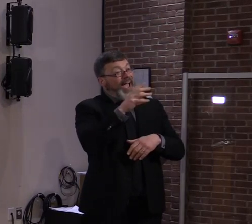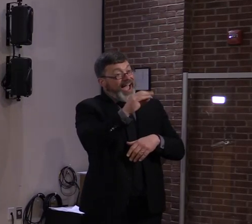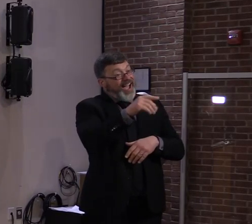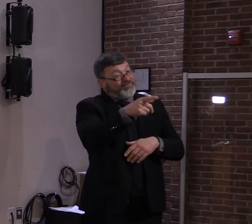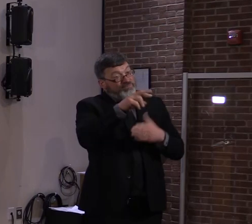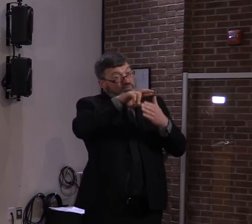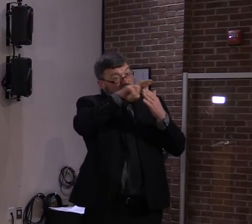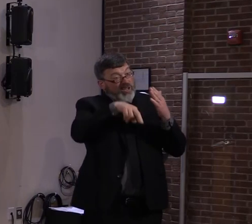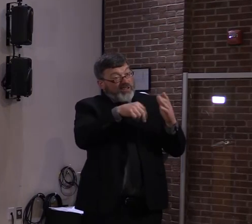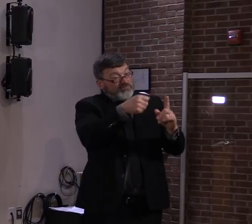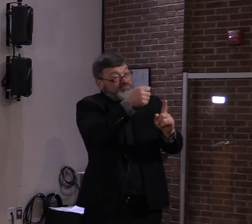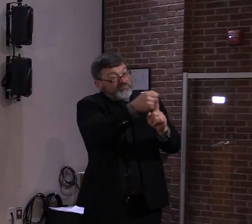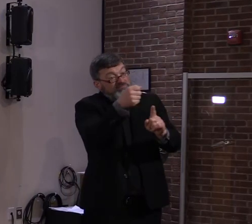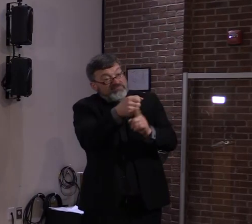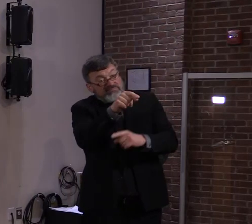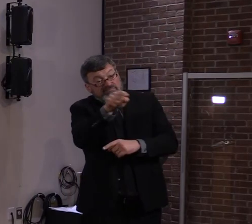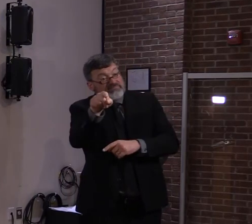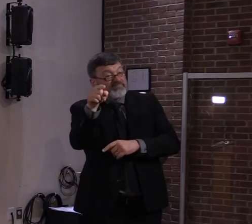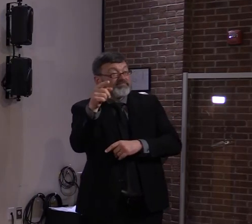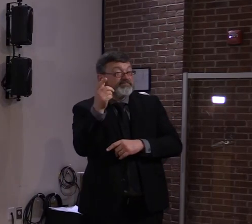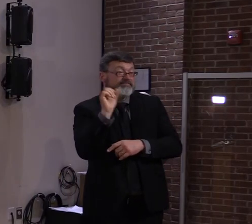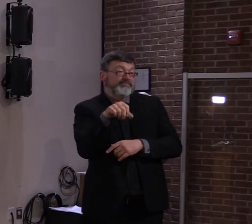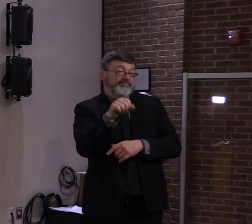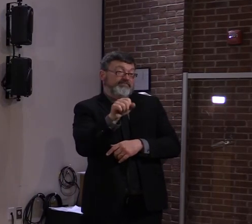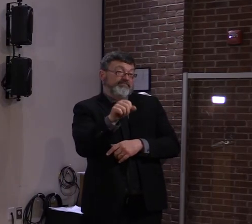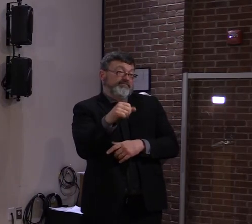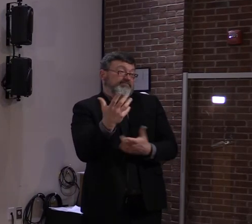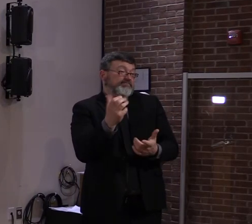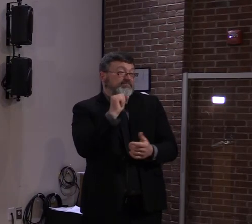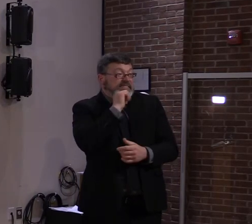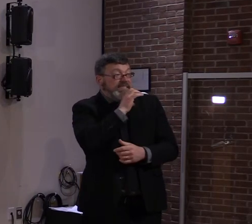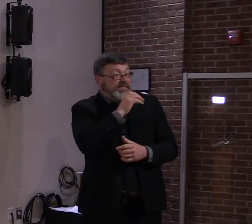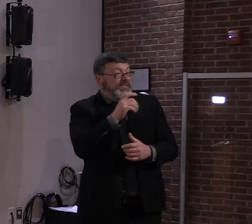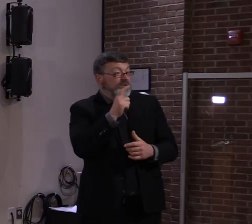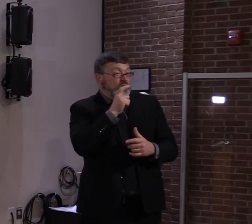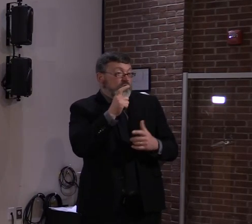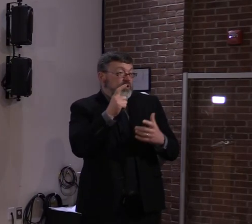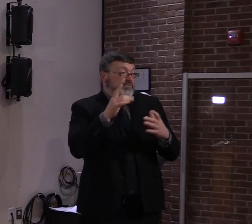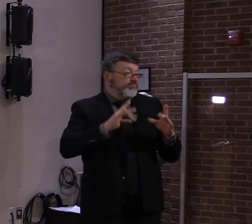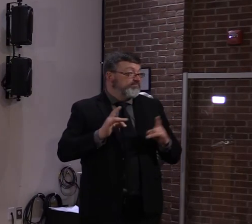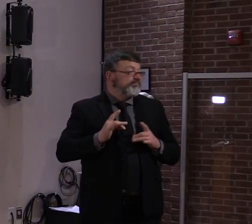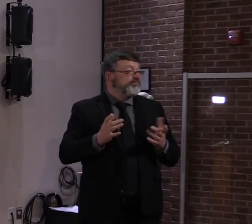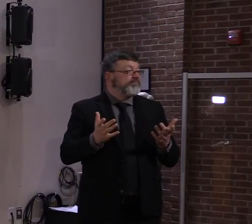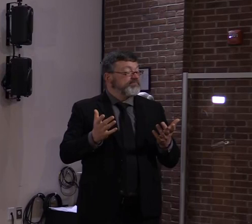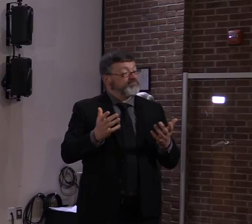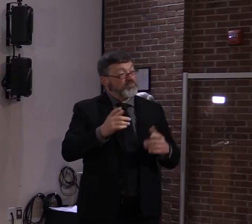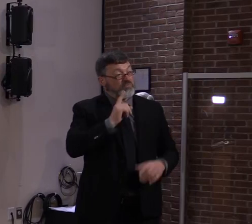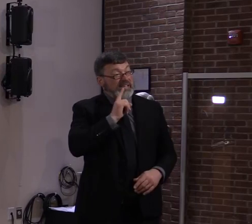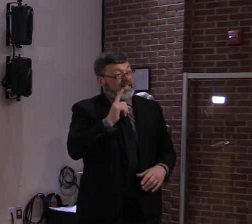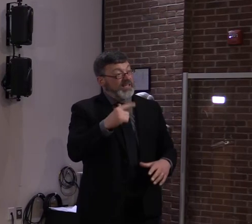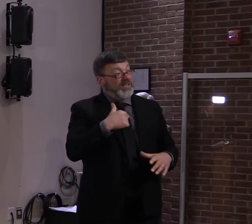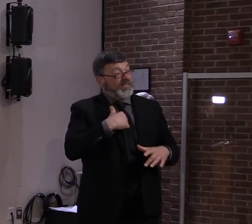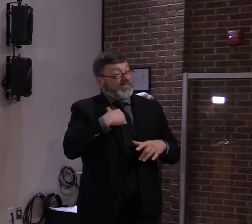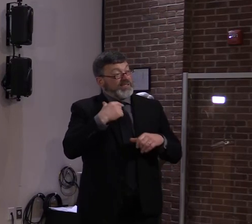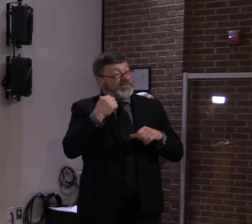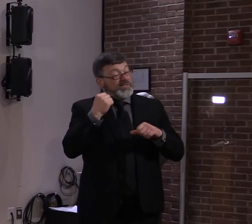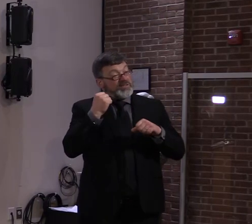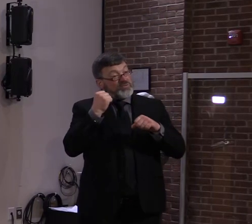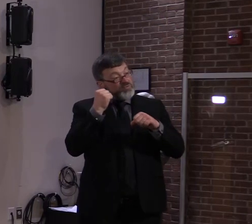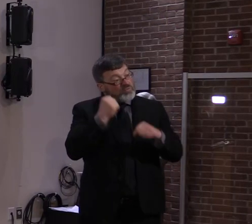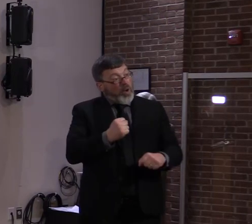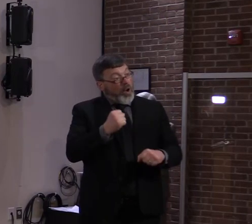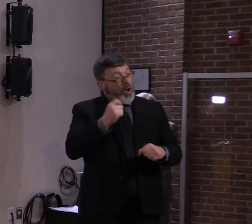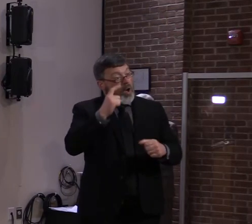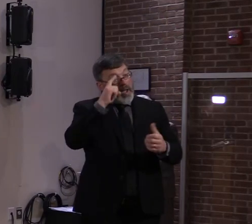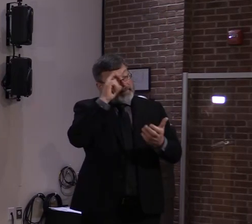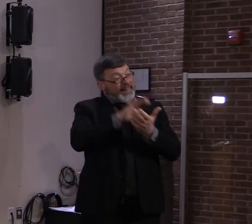Having said all that, I do believe these are private institutions. I think the entities themselves at some point will